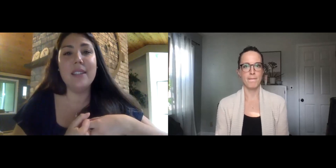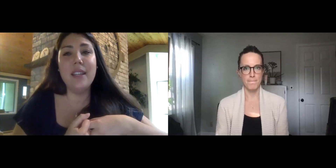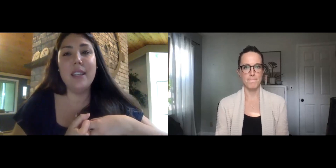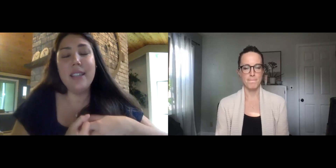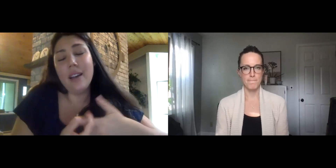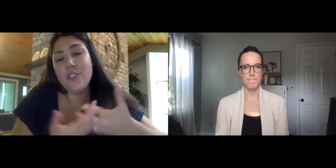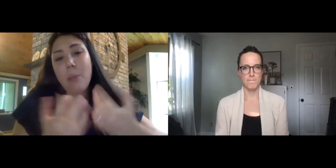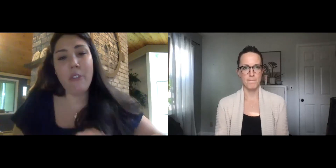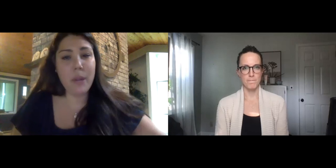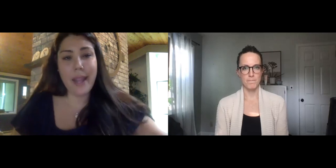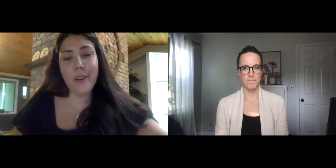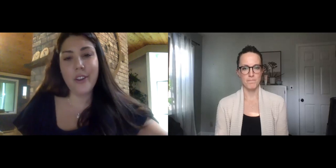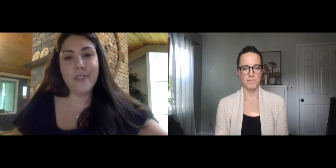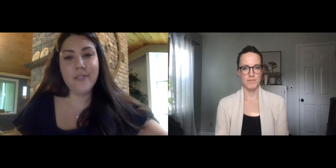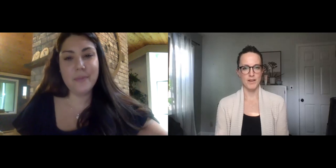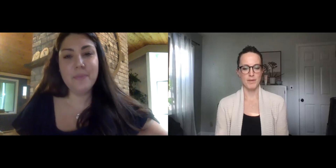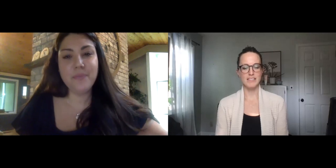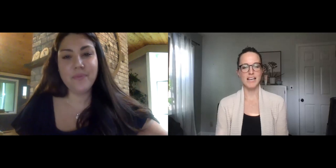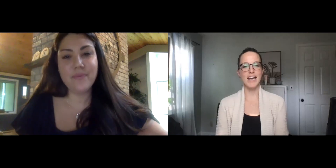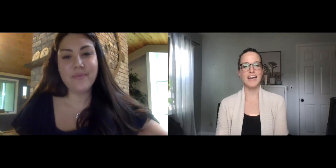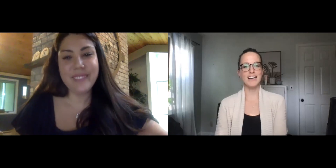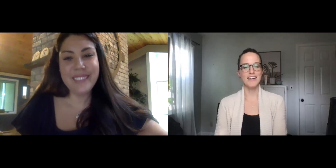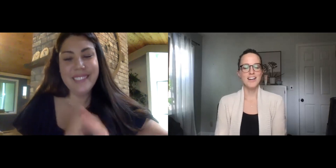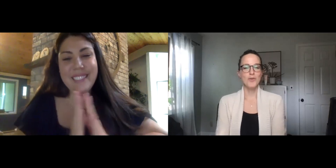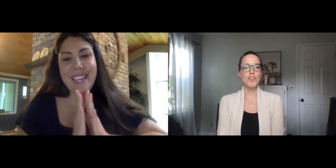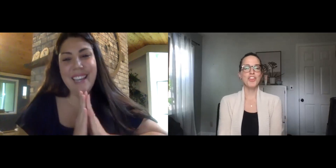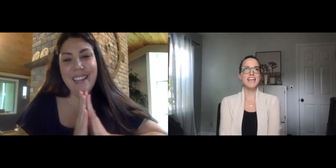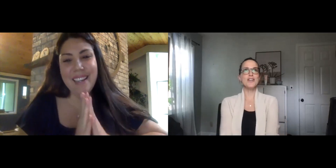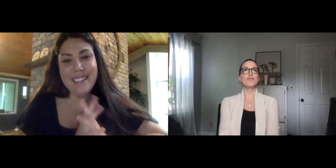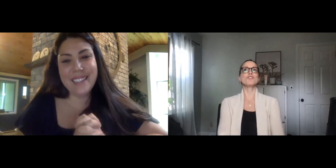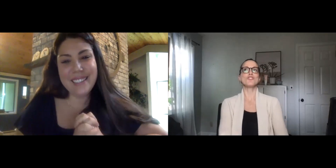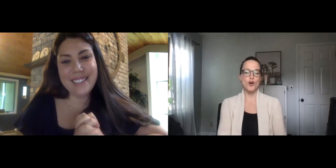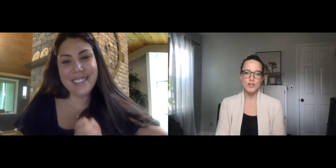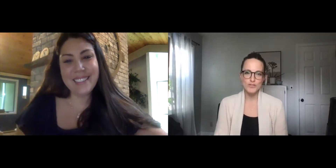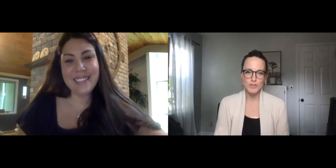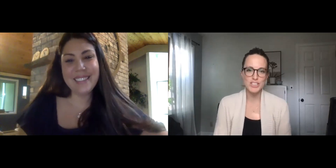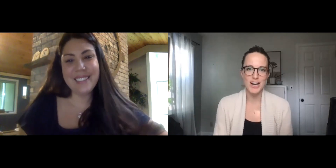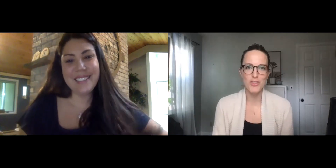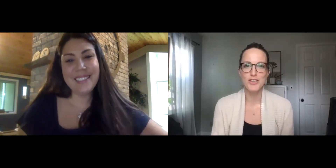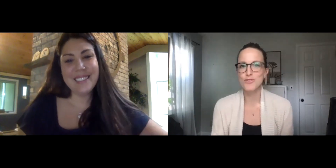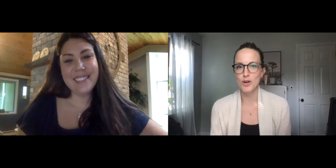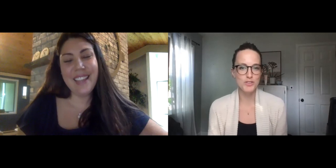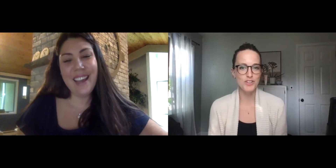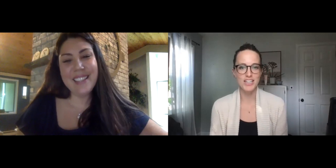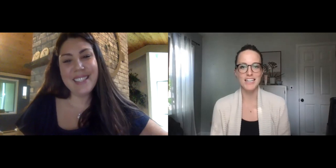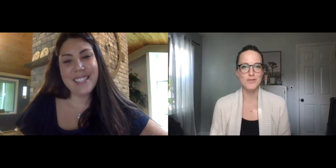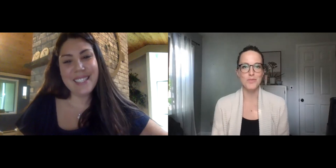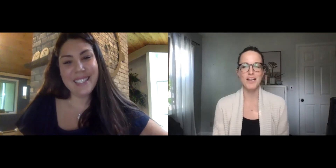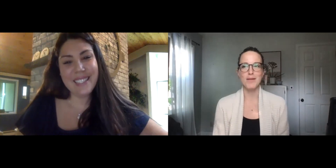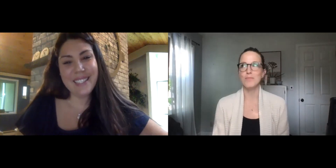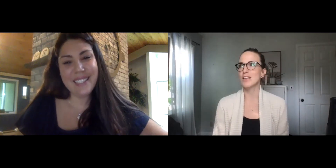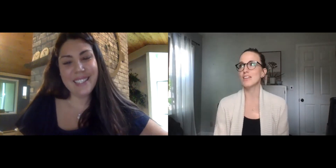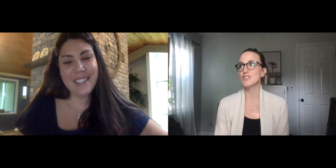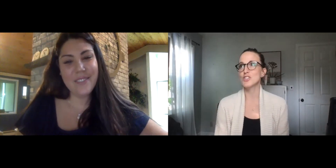and just help everybody out, Amazing. Well, thank you so much for reaching out. Thank you so much for connecting with